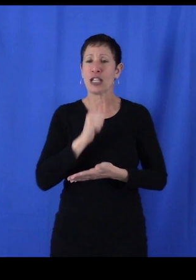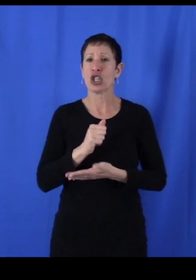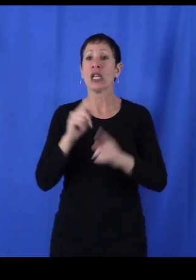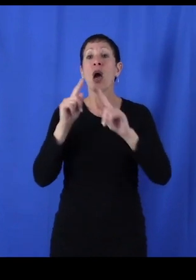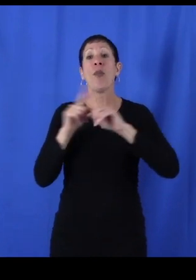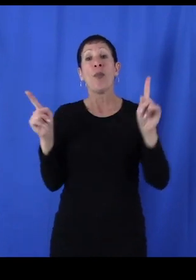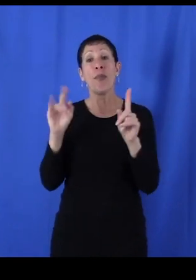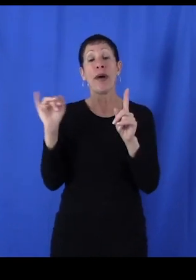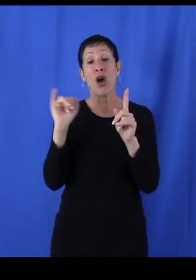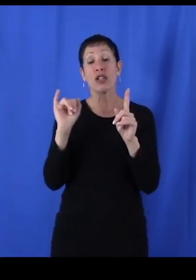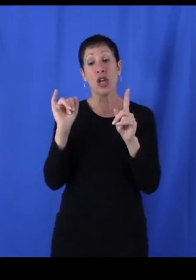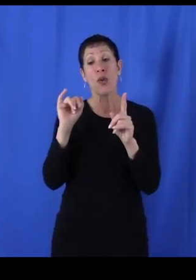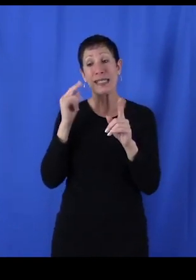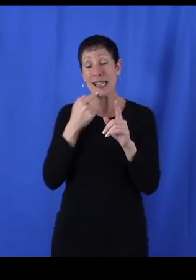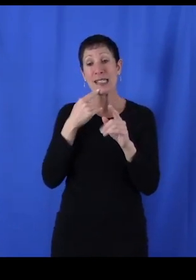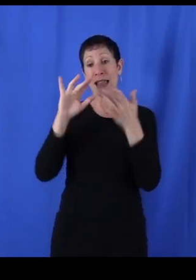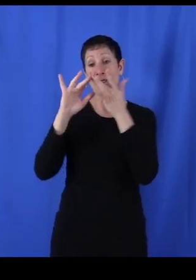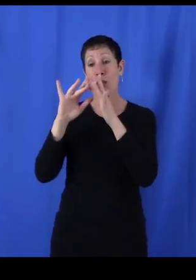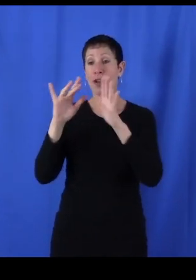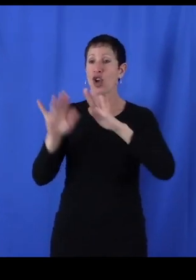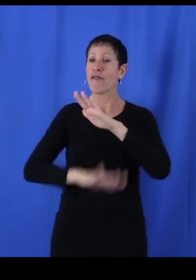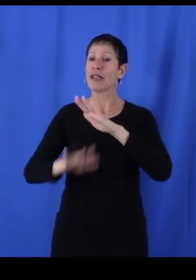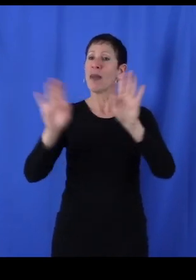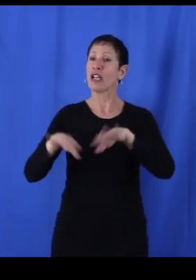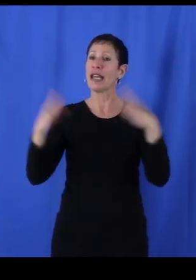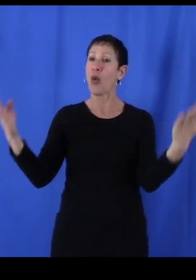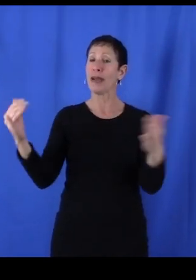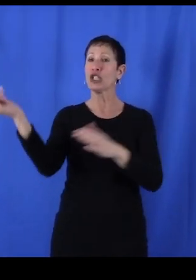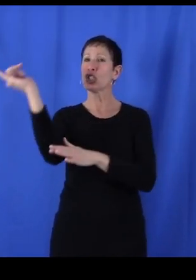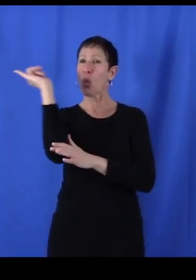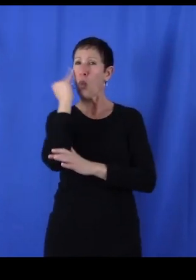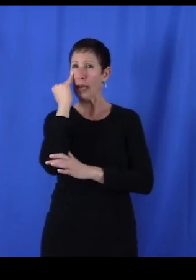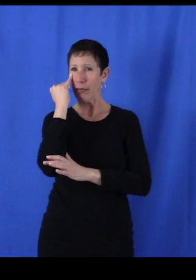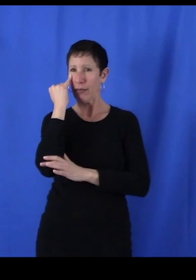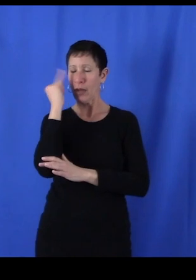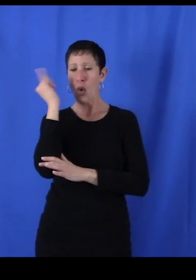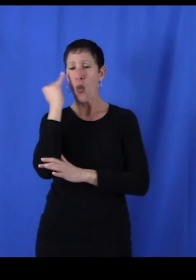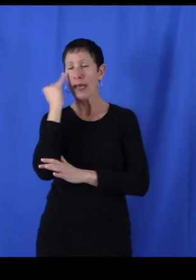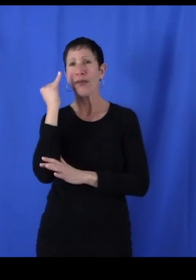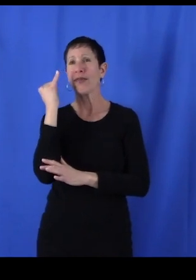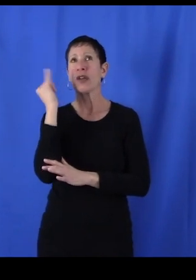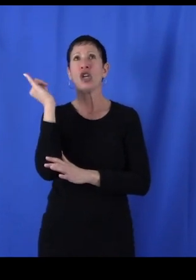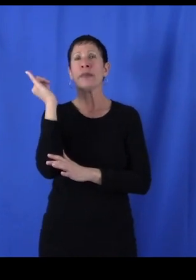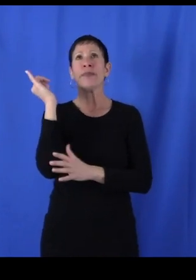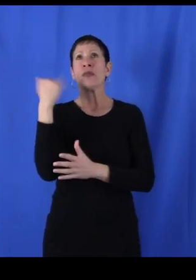fact that networks are fundamentally open. So what if? What if instead of retreating into